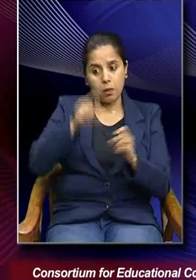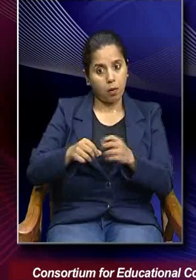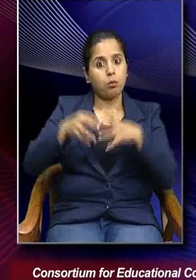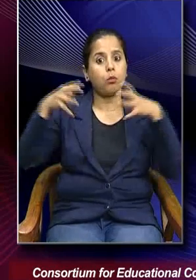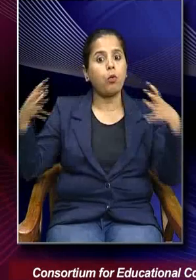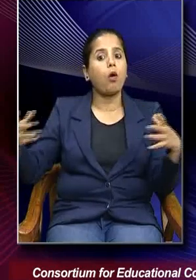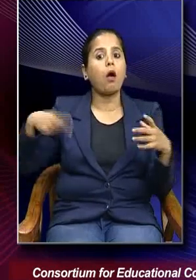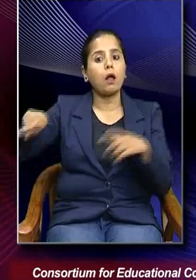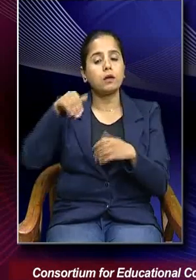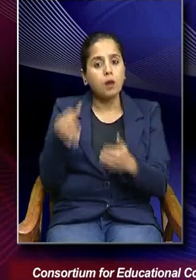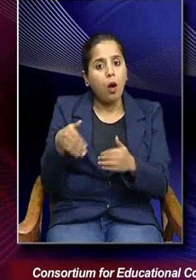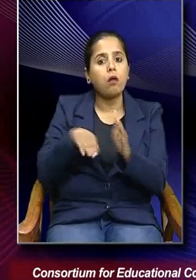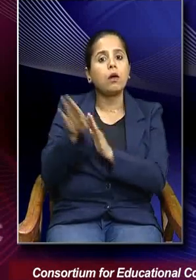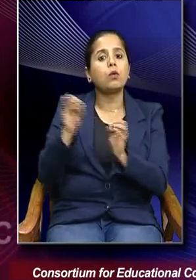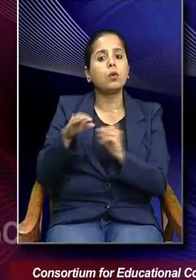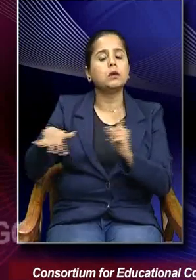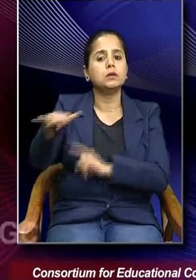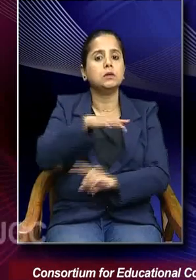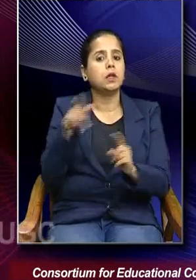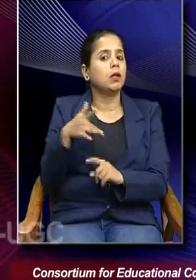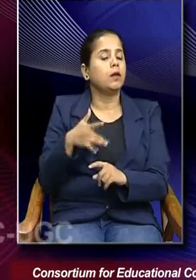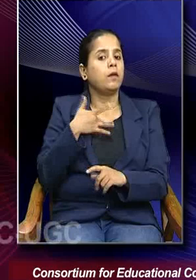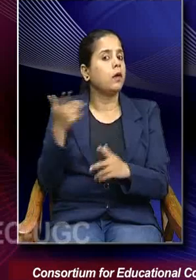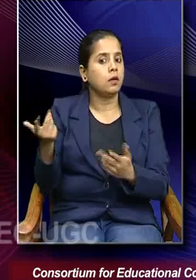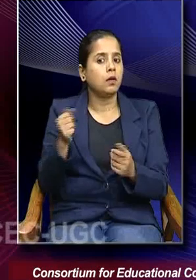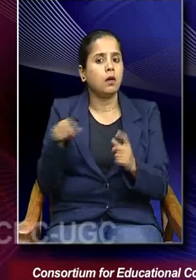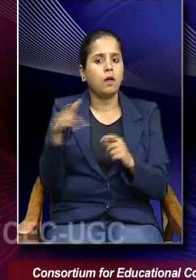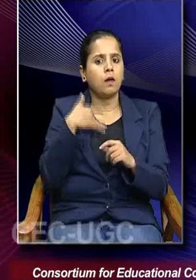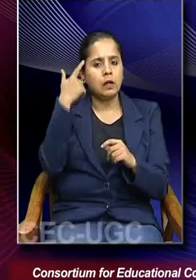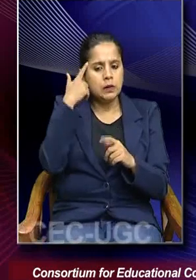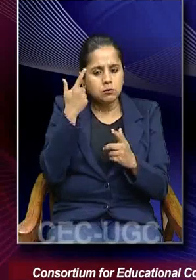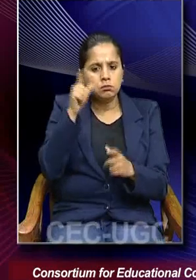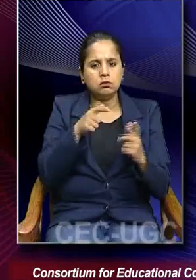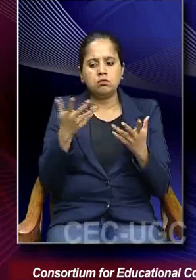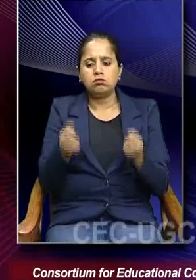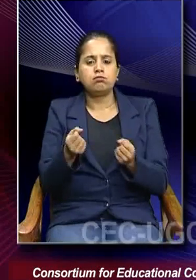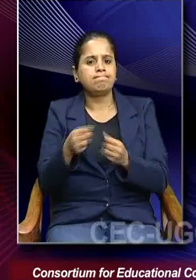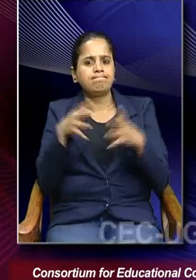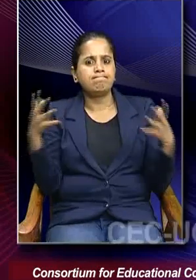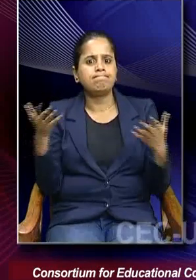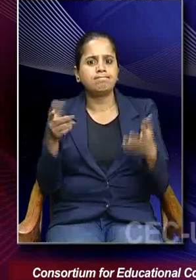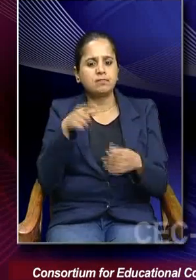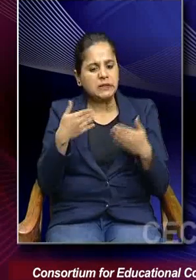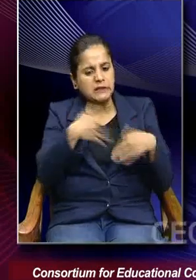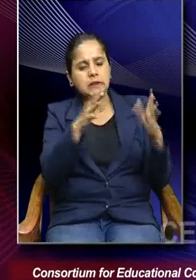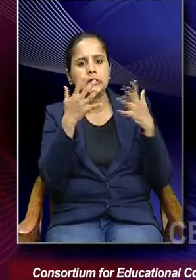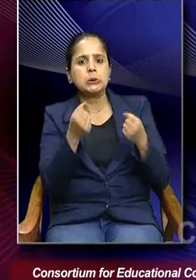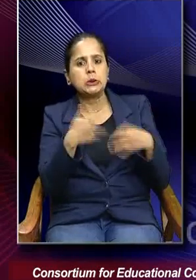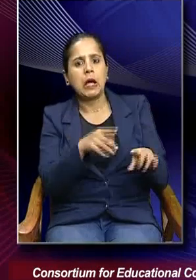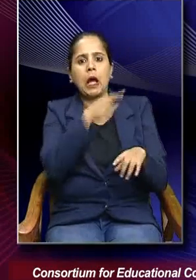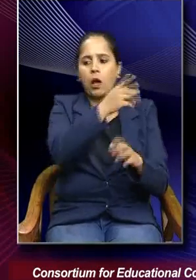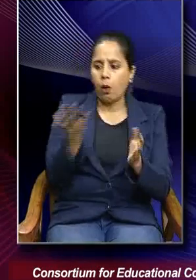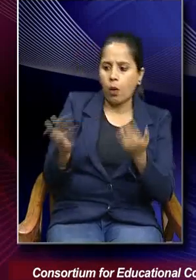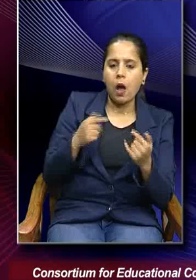population density will have to kind of do away with a number of human beings or